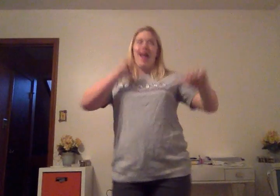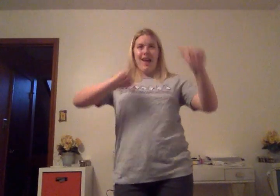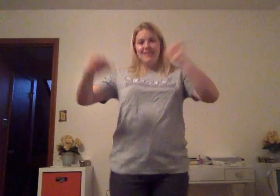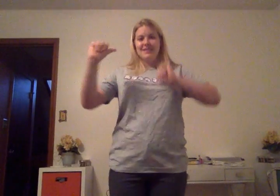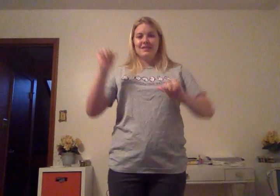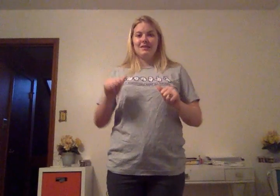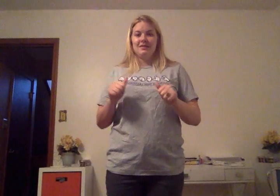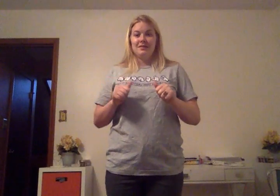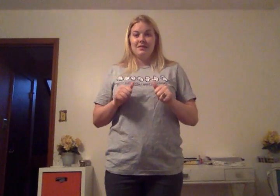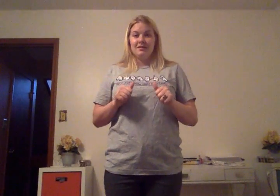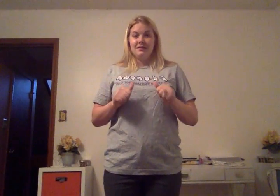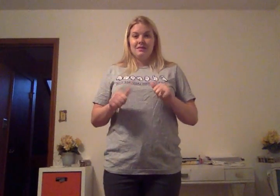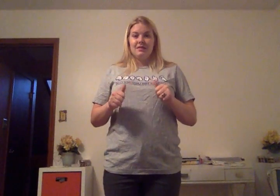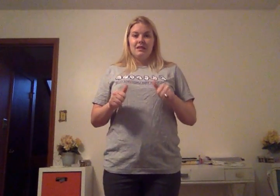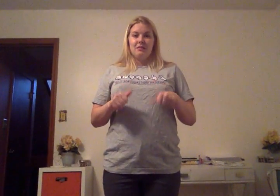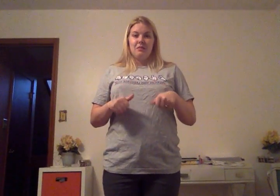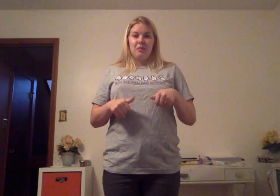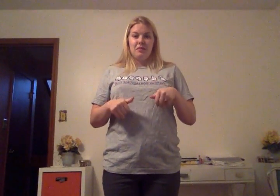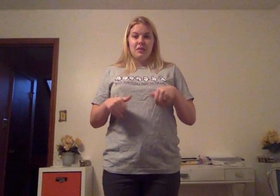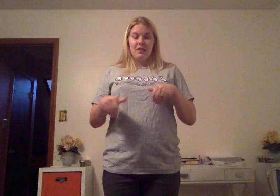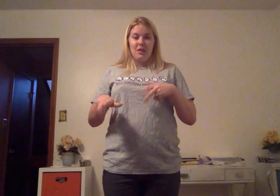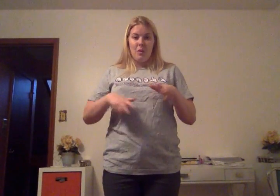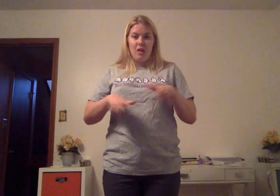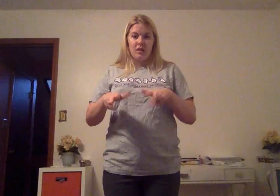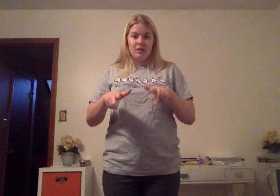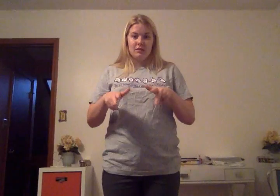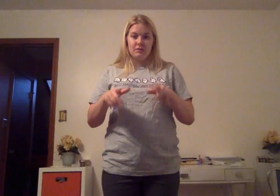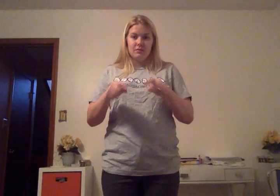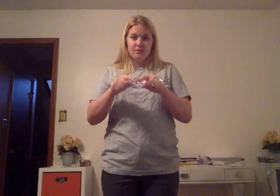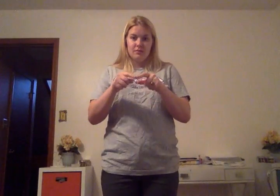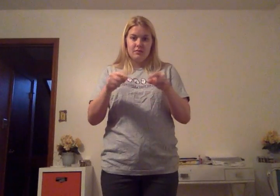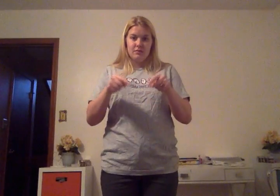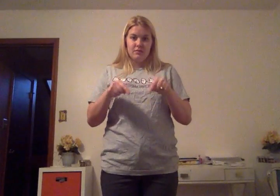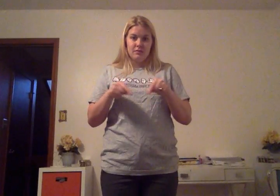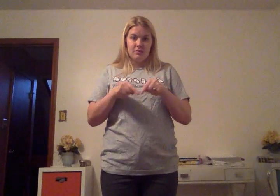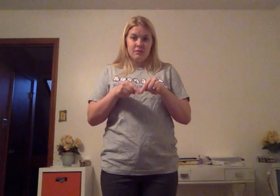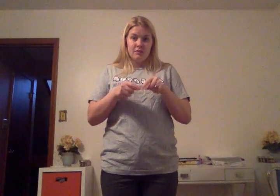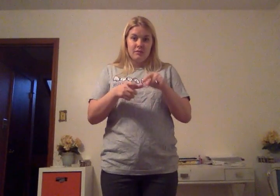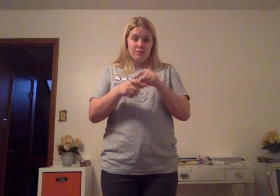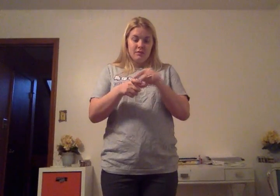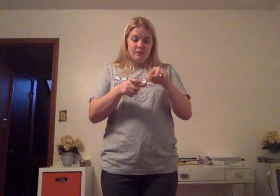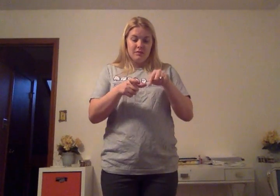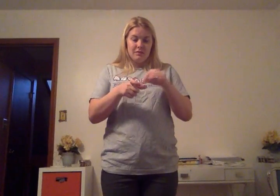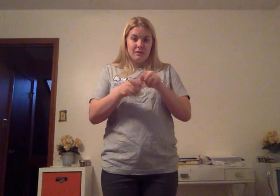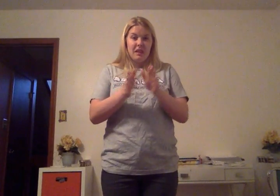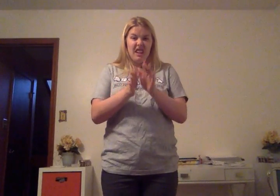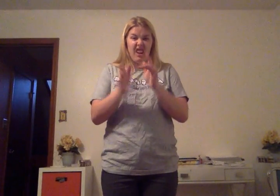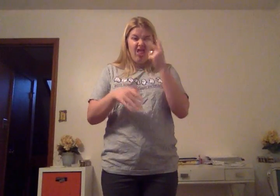had a case that I had engraved. It looked like a Bible. And on top of it, I had a quote that she gave